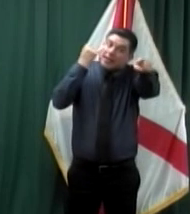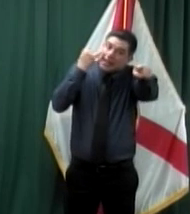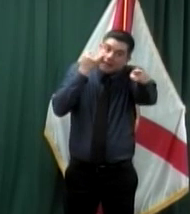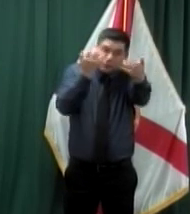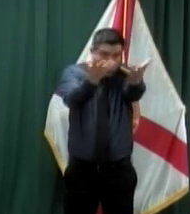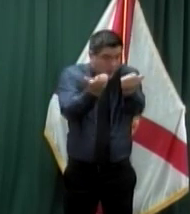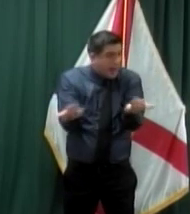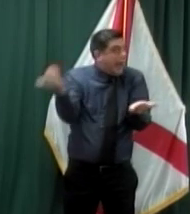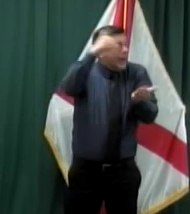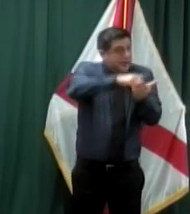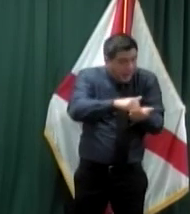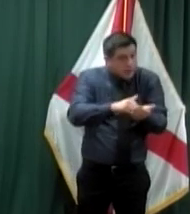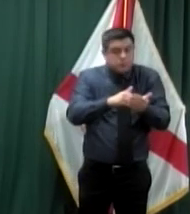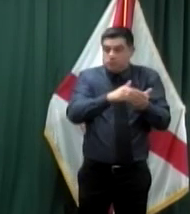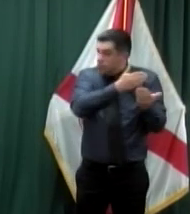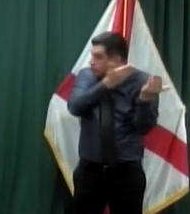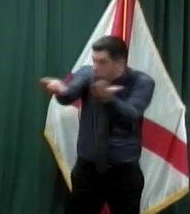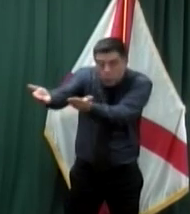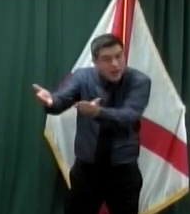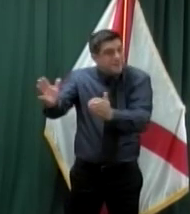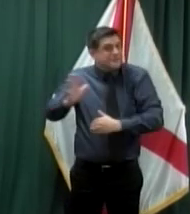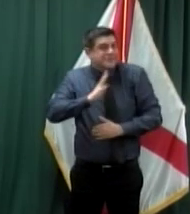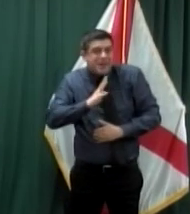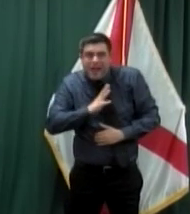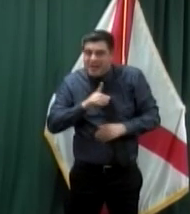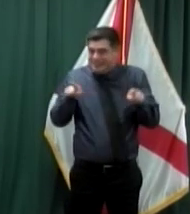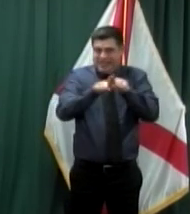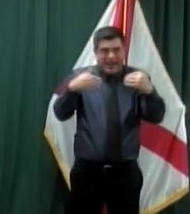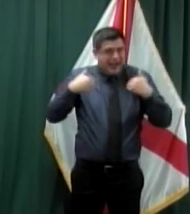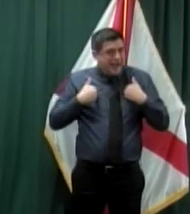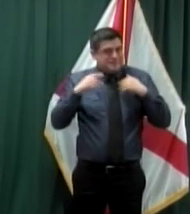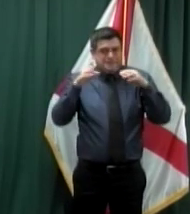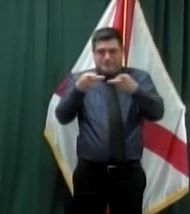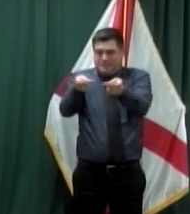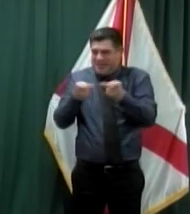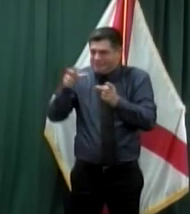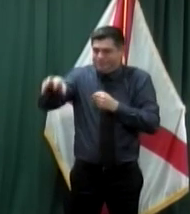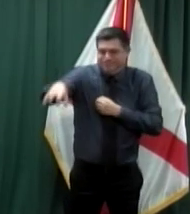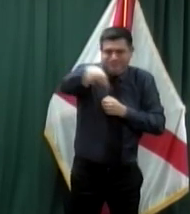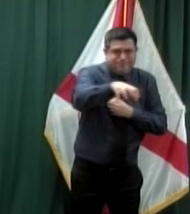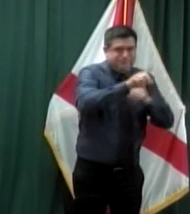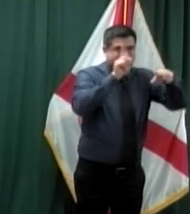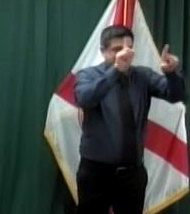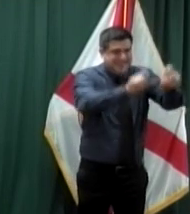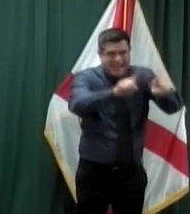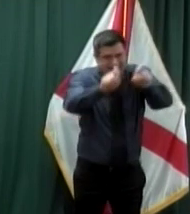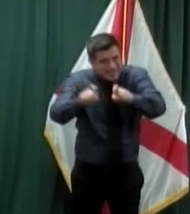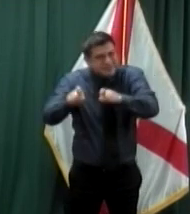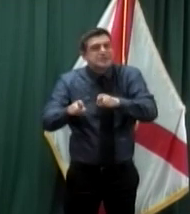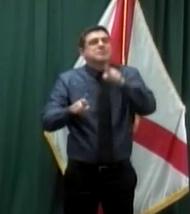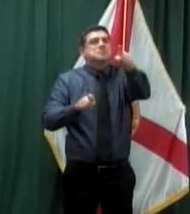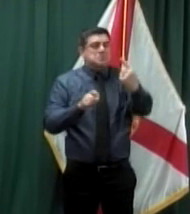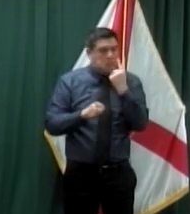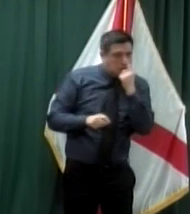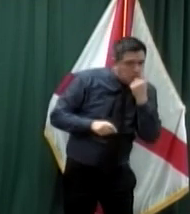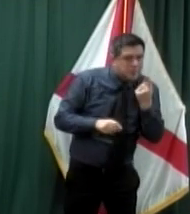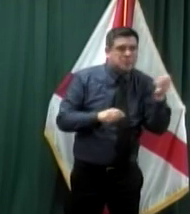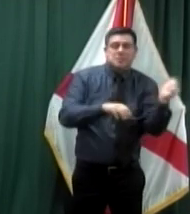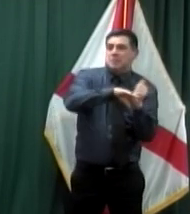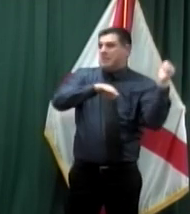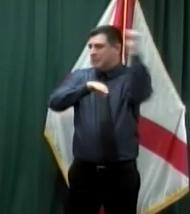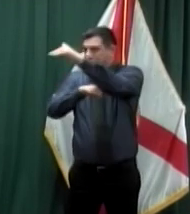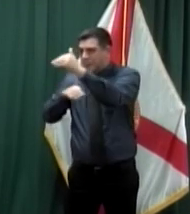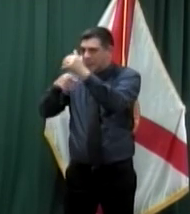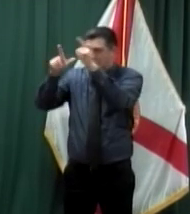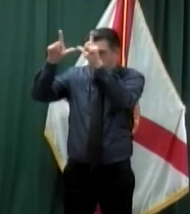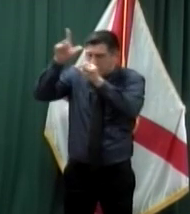resources available. We vet the collection kits very closely with what we're receiving, either through the Emergency Operations Center or directly to the Health Department. We work